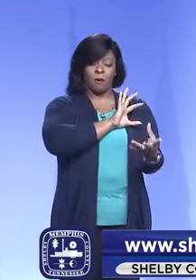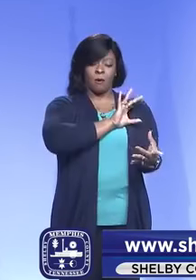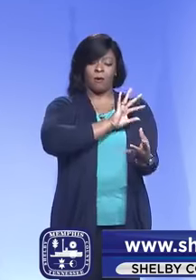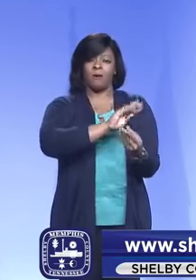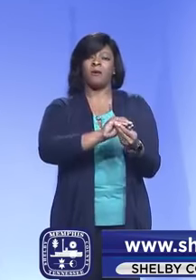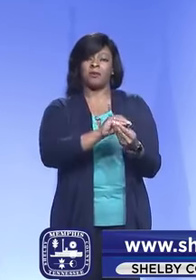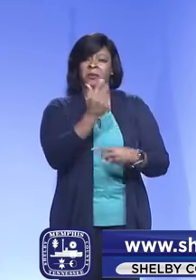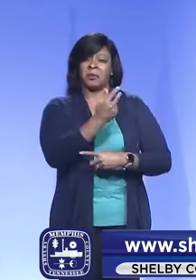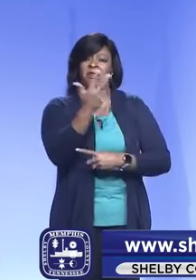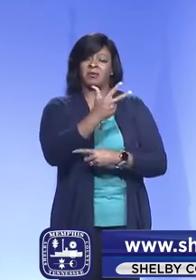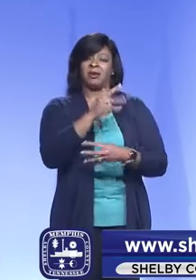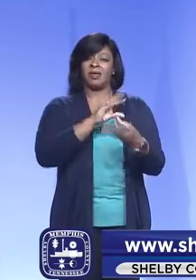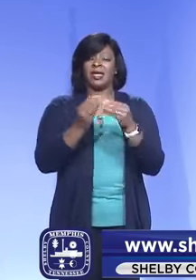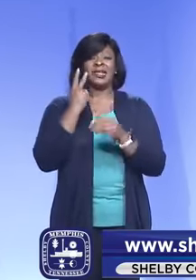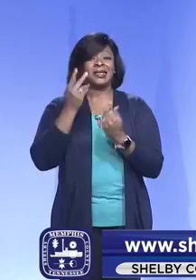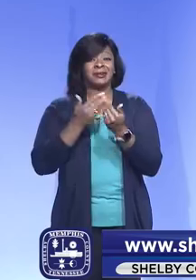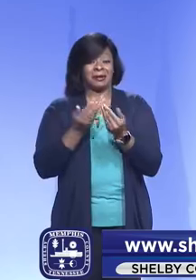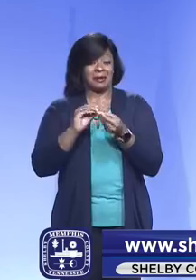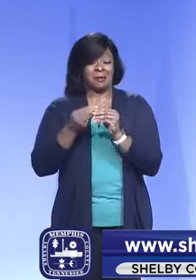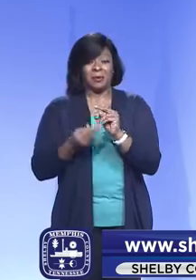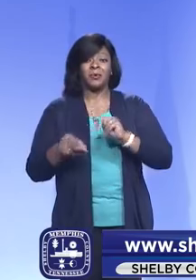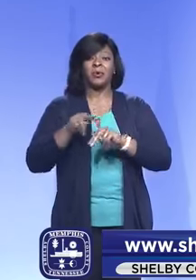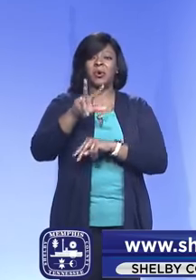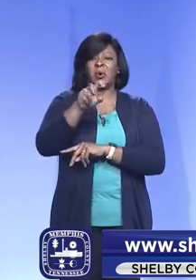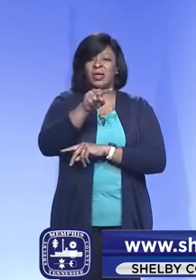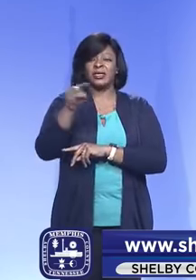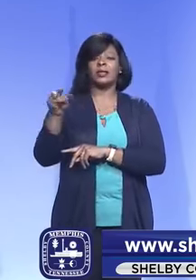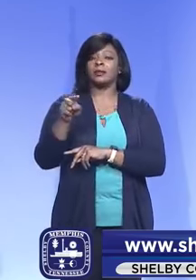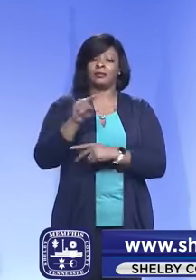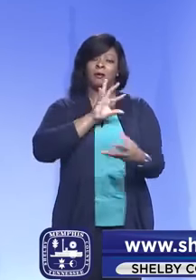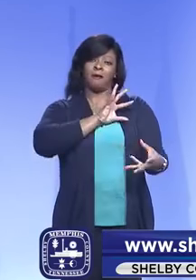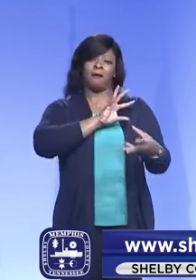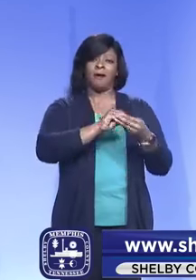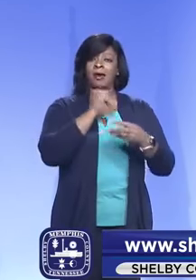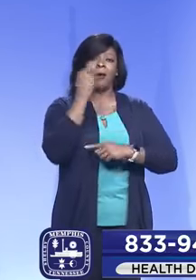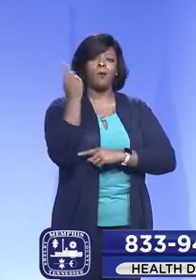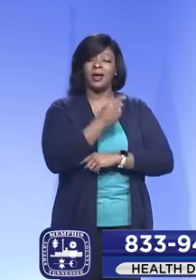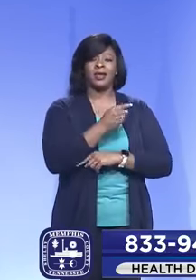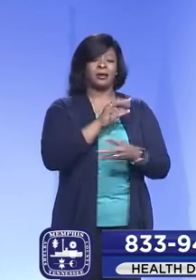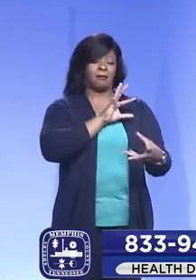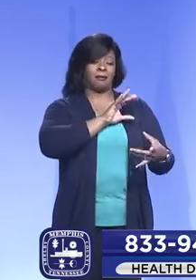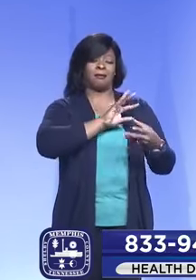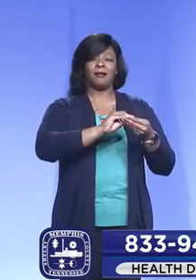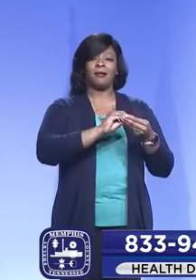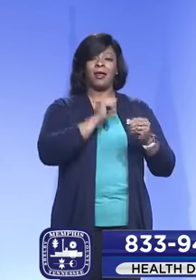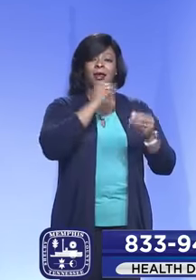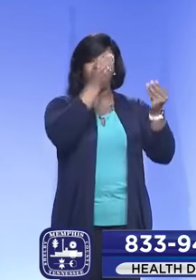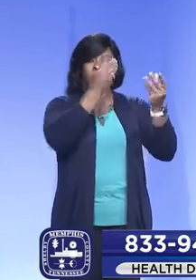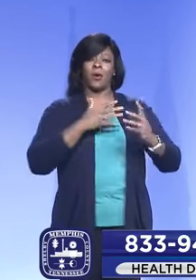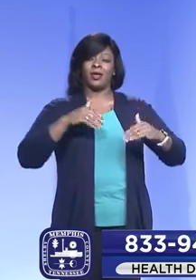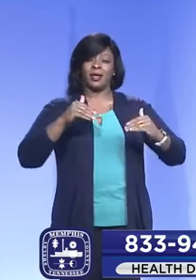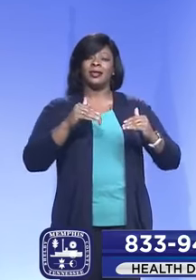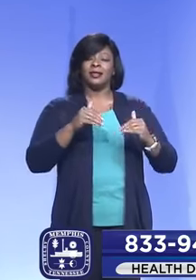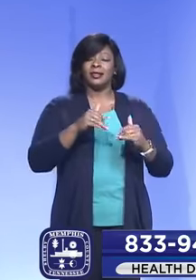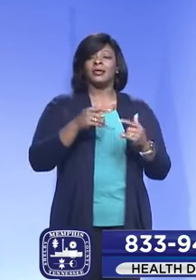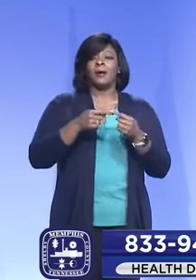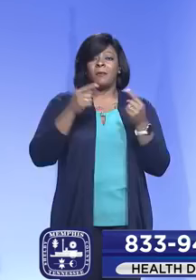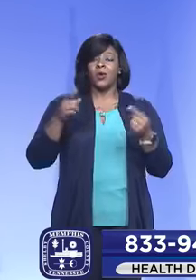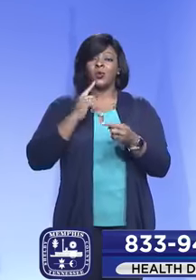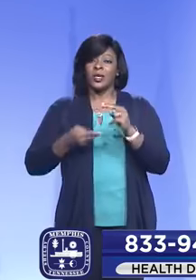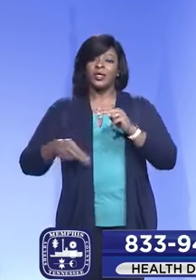So even though we saw that increase yesterday, that's a reflection of tests not being reported as opposed to